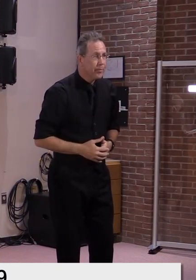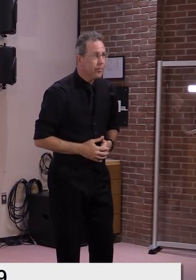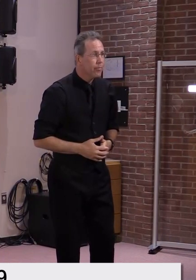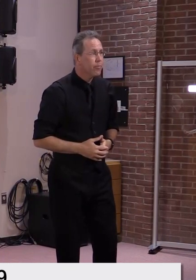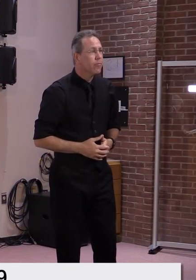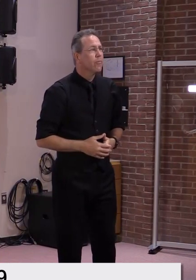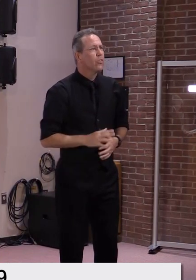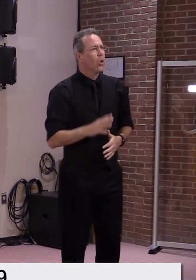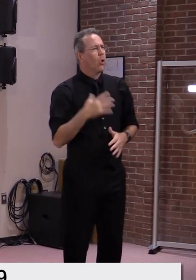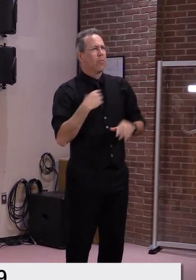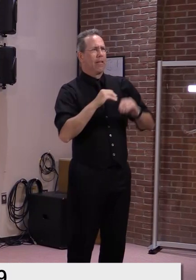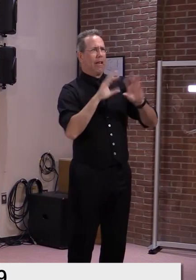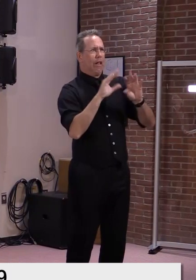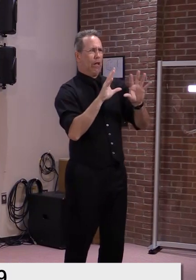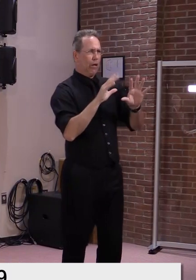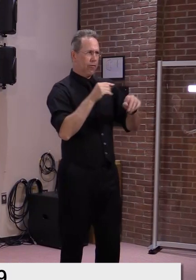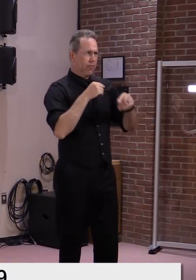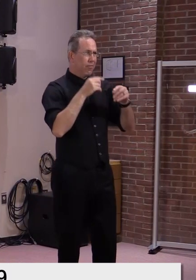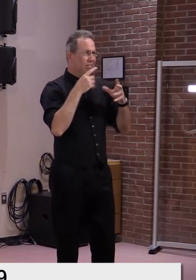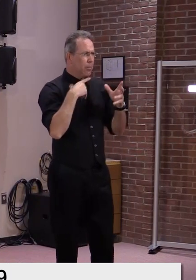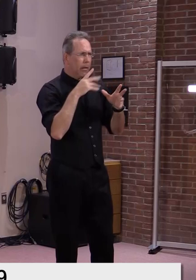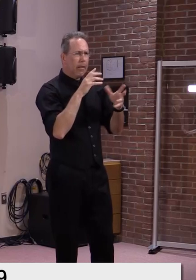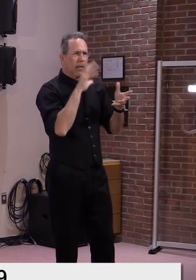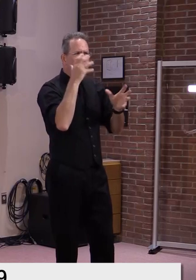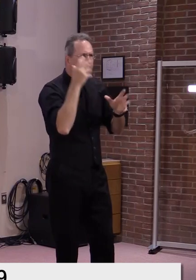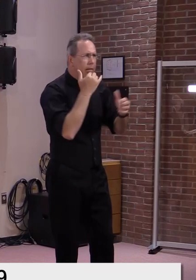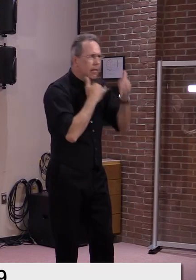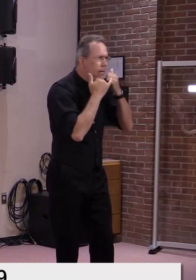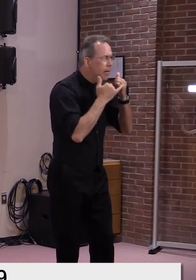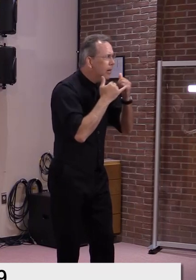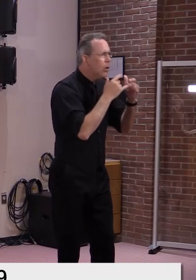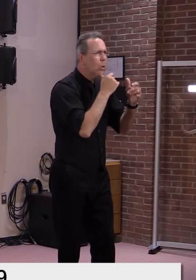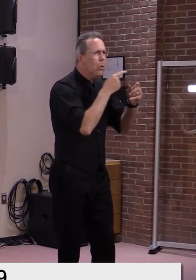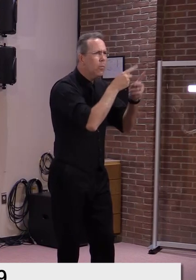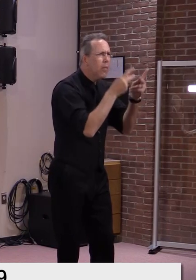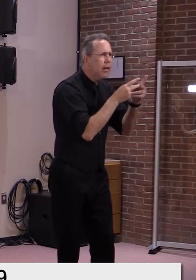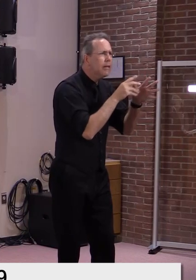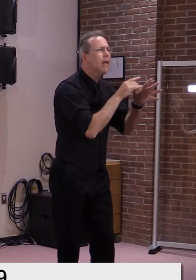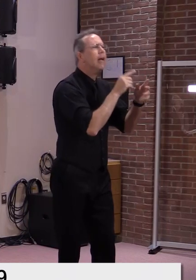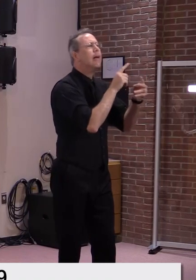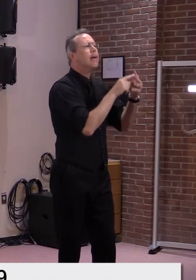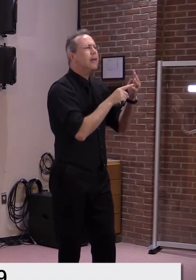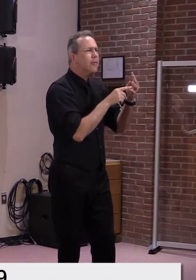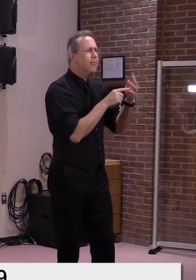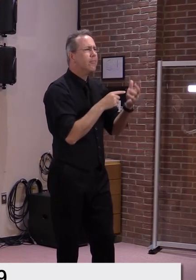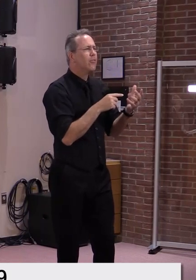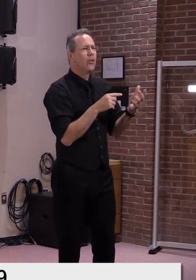been duplicated, which was about 11,000 Vermonters, and then added in additional